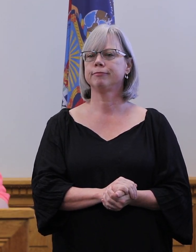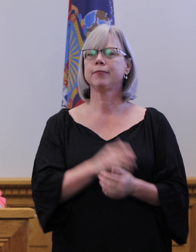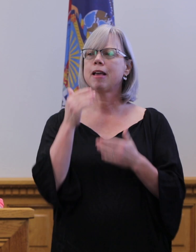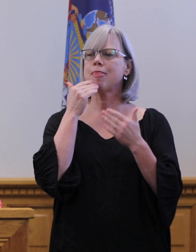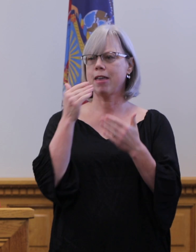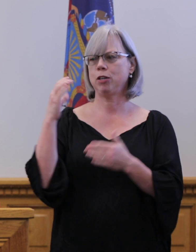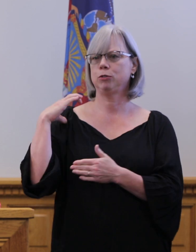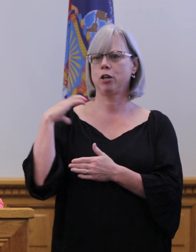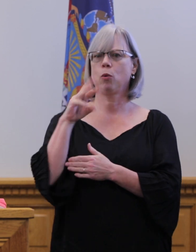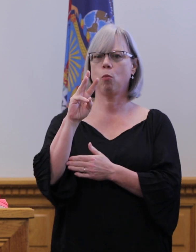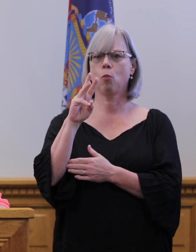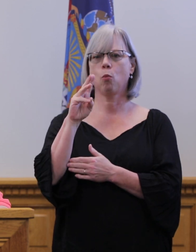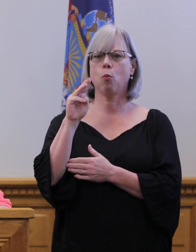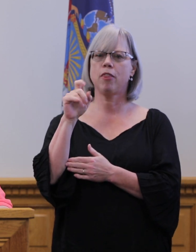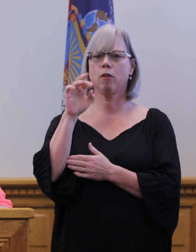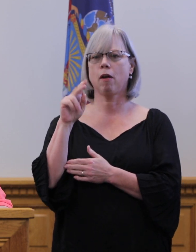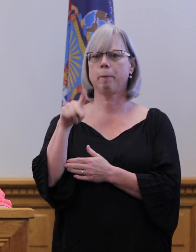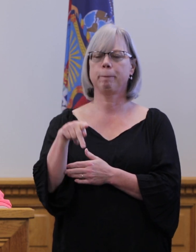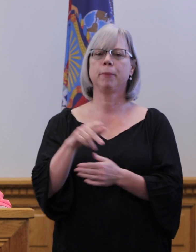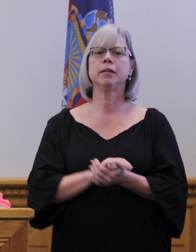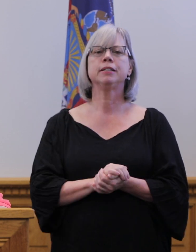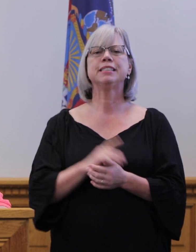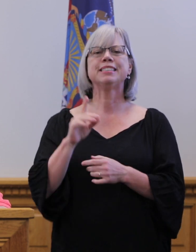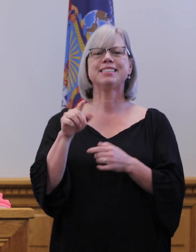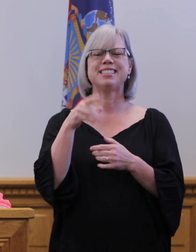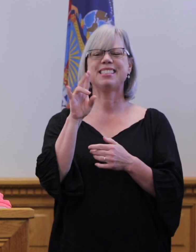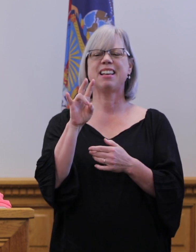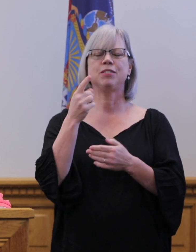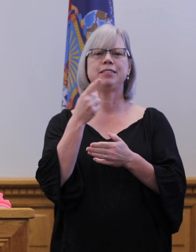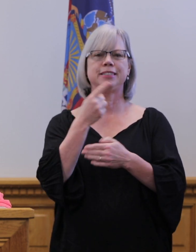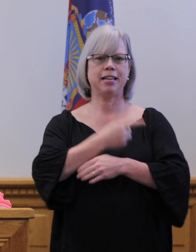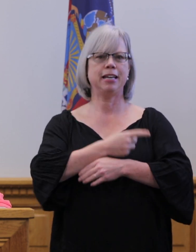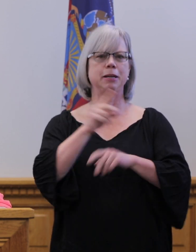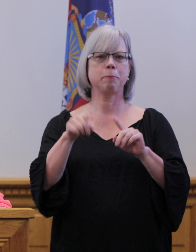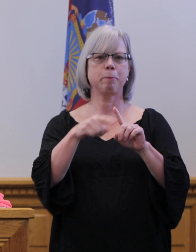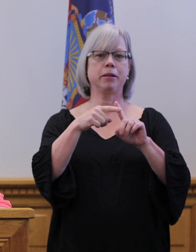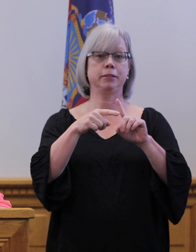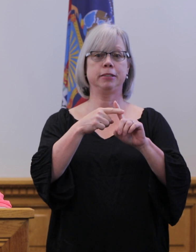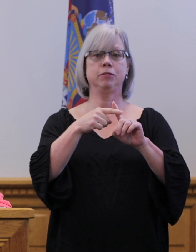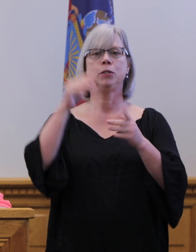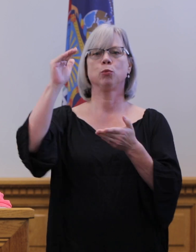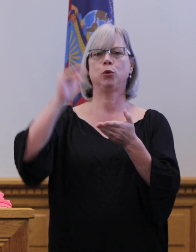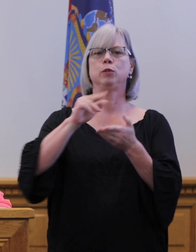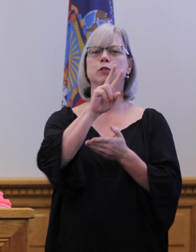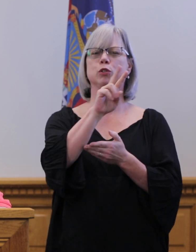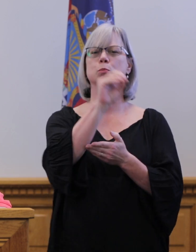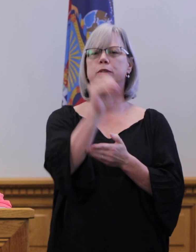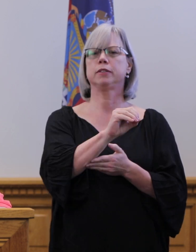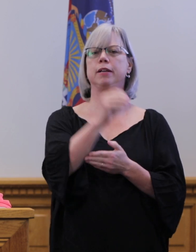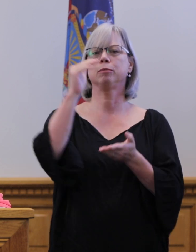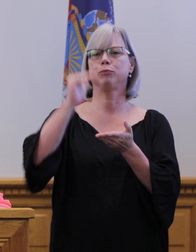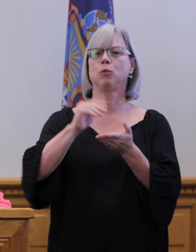Thank you, Chairman Weatherup. Our 7-day positivity rate has decreased from 2% to 1.7%. As of